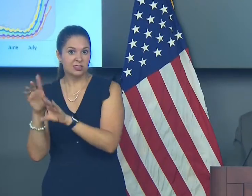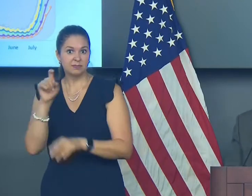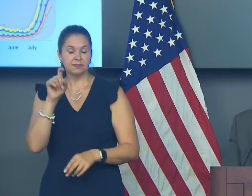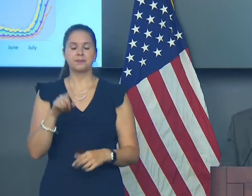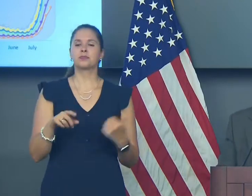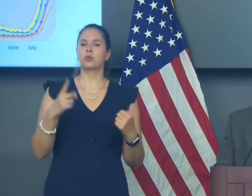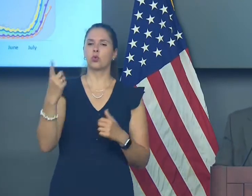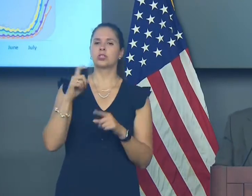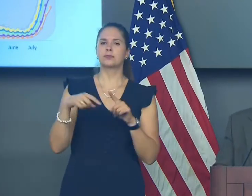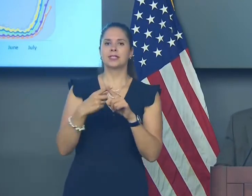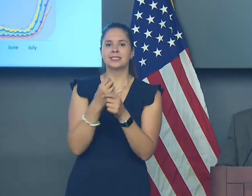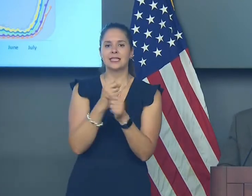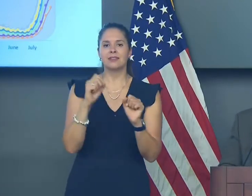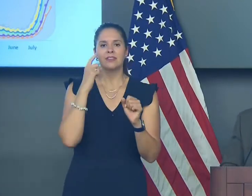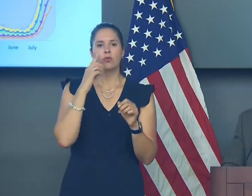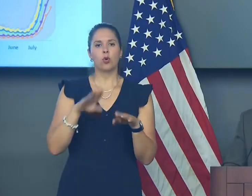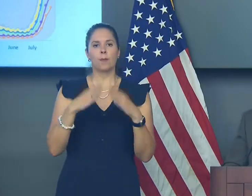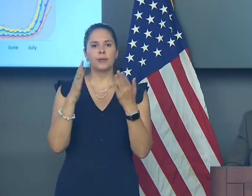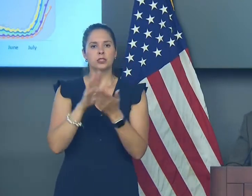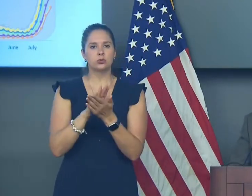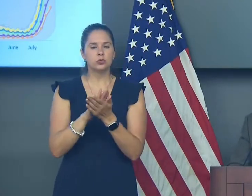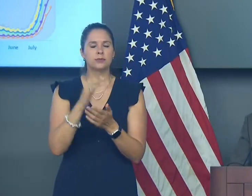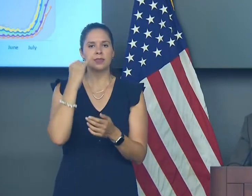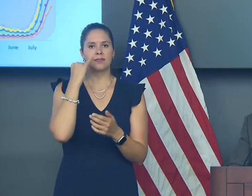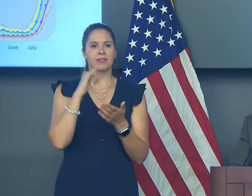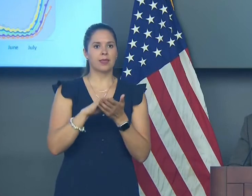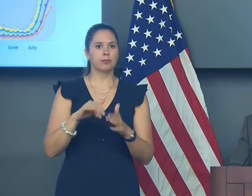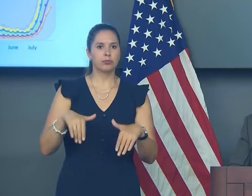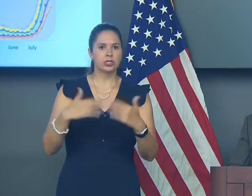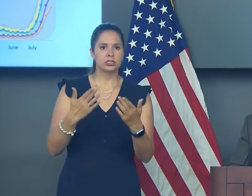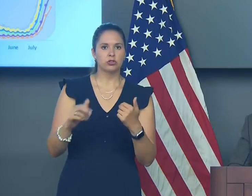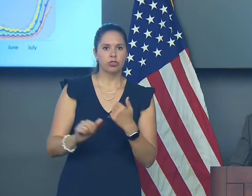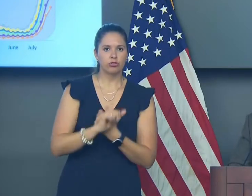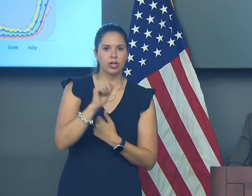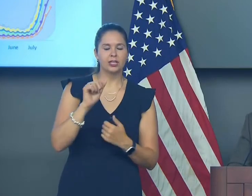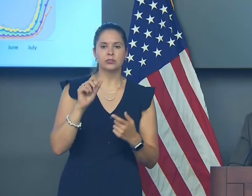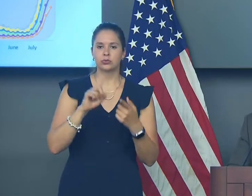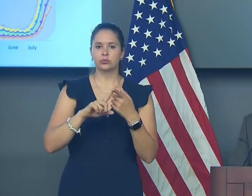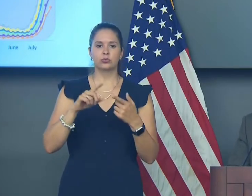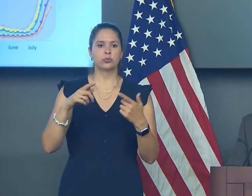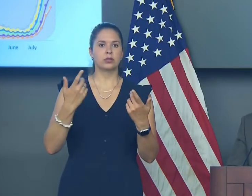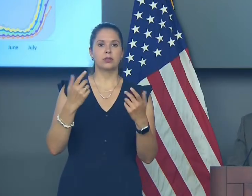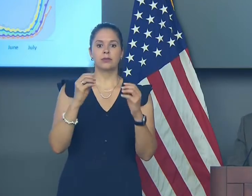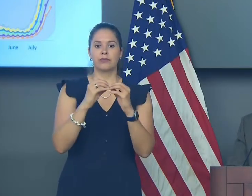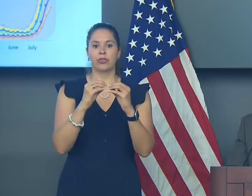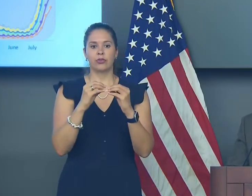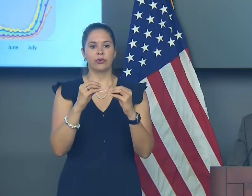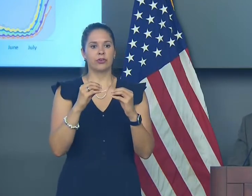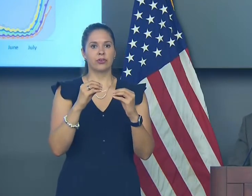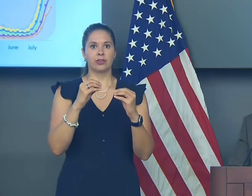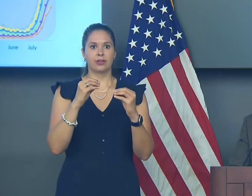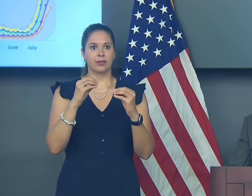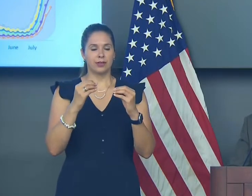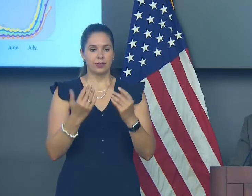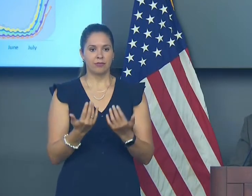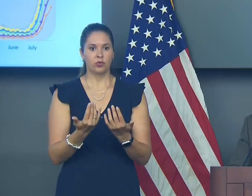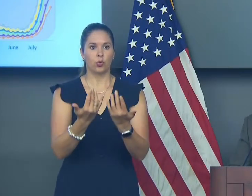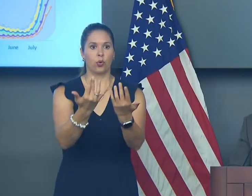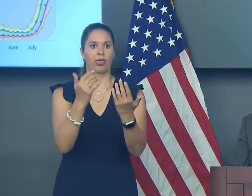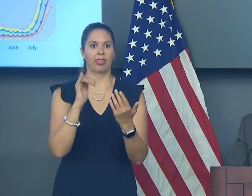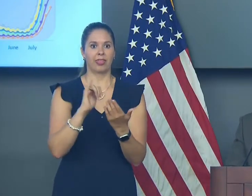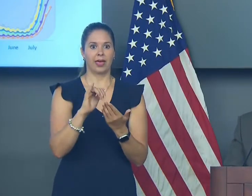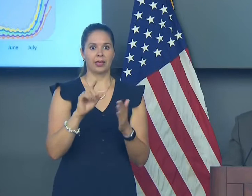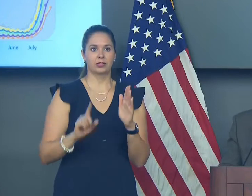is about the safety of opening schools and whether that presents a threat to, further fuel this surge we're